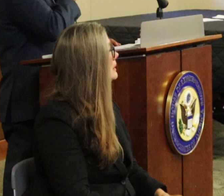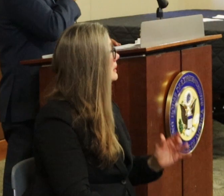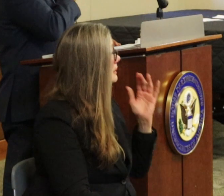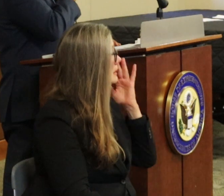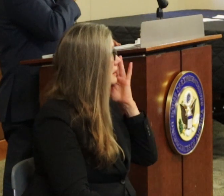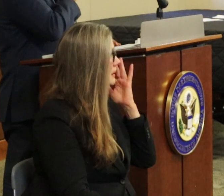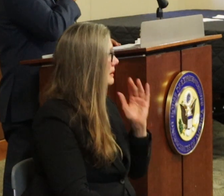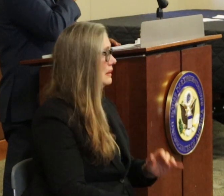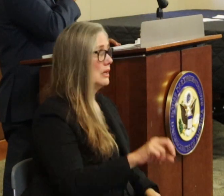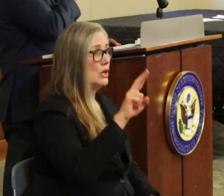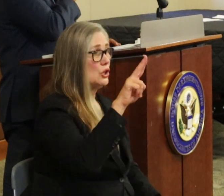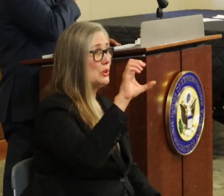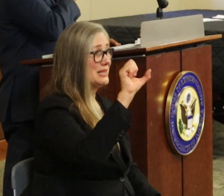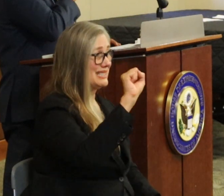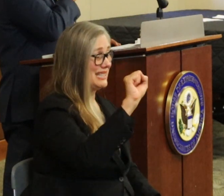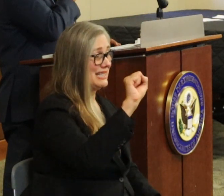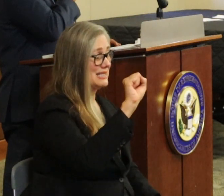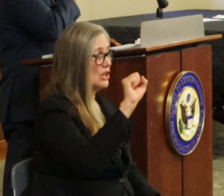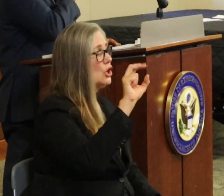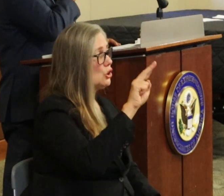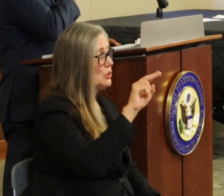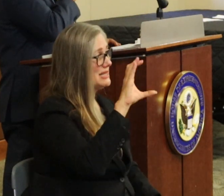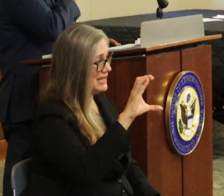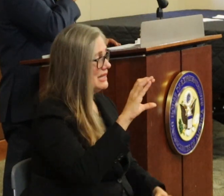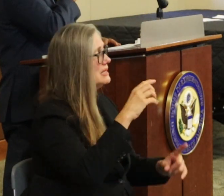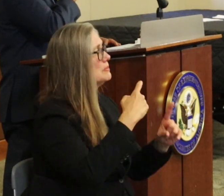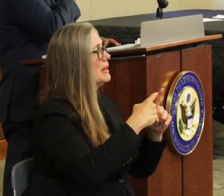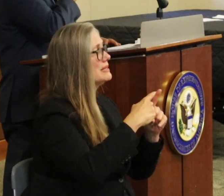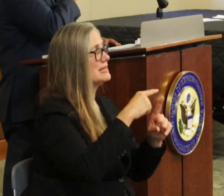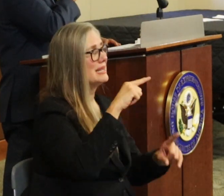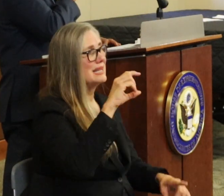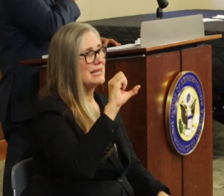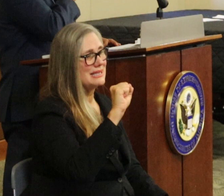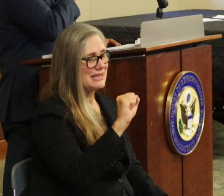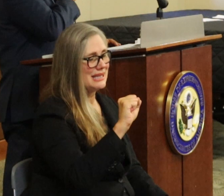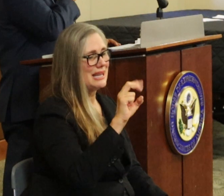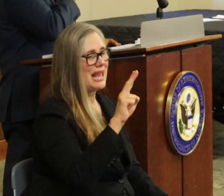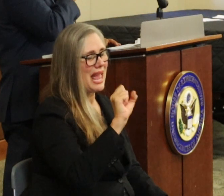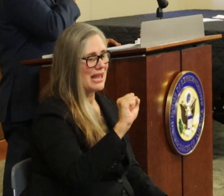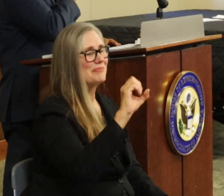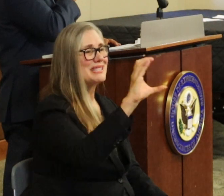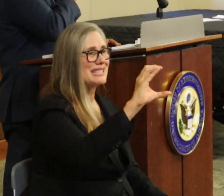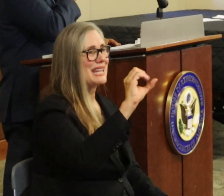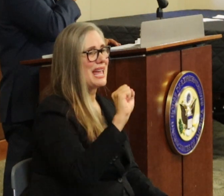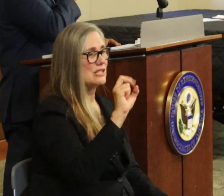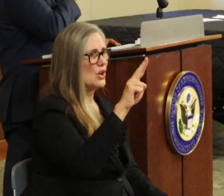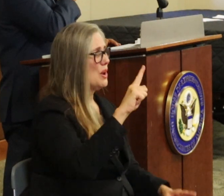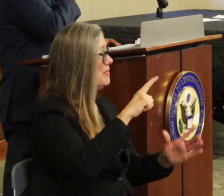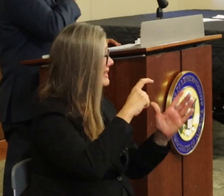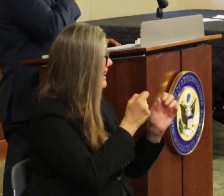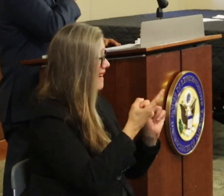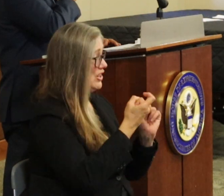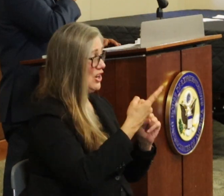The UCs and CSUs are some of the best colleges, best universities in the country, but looking into it, it costs like $30,000 a